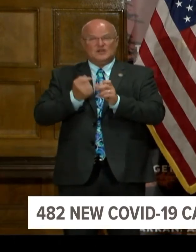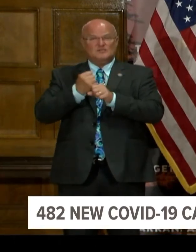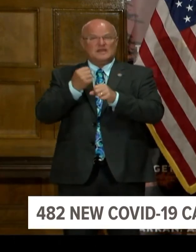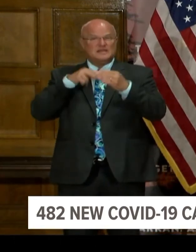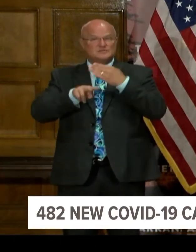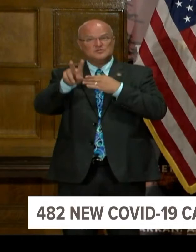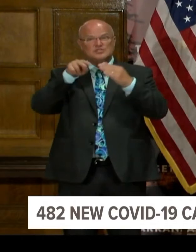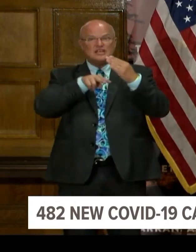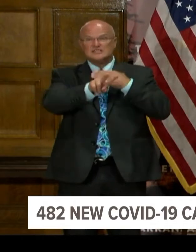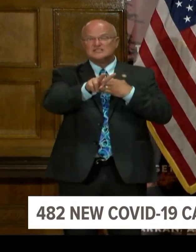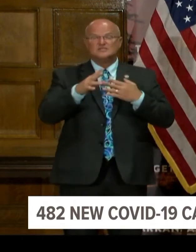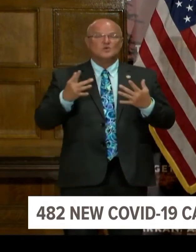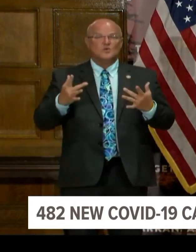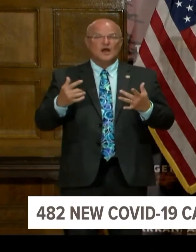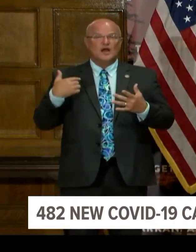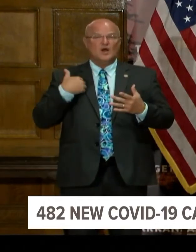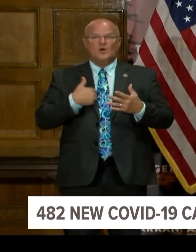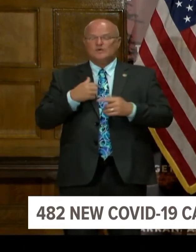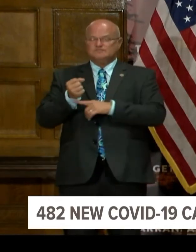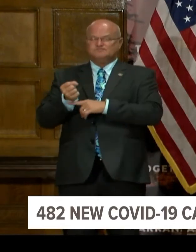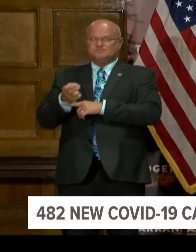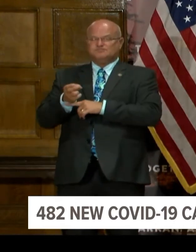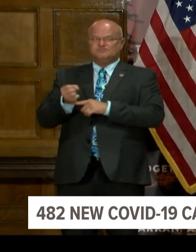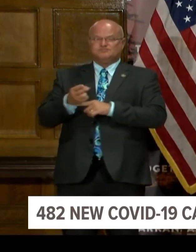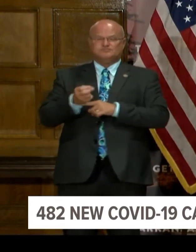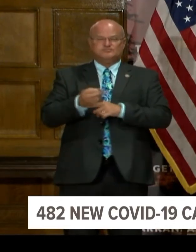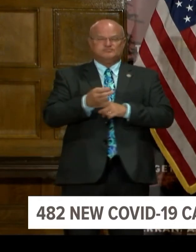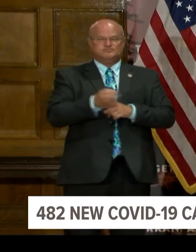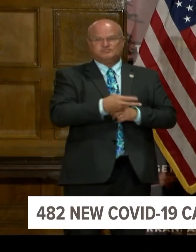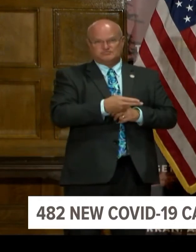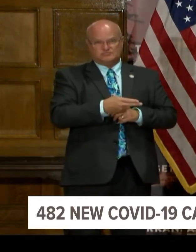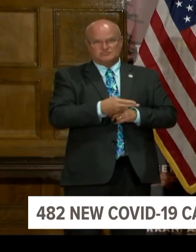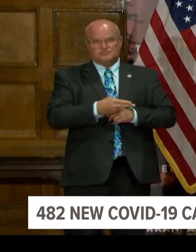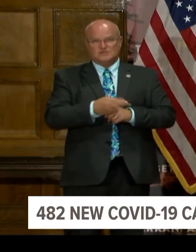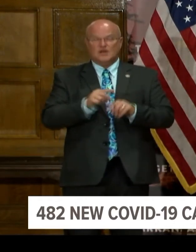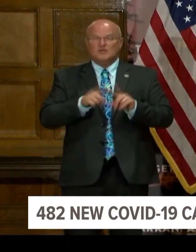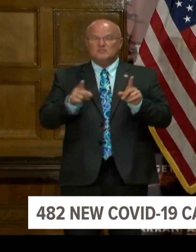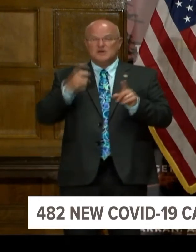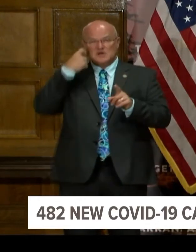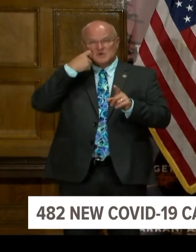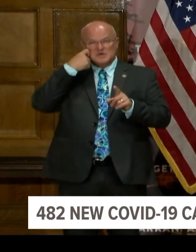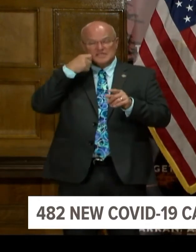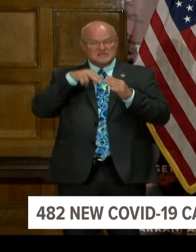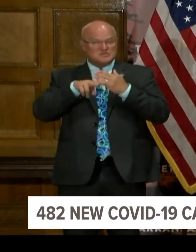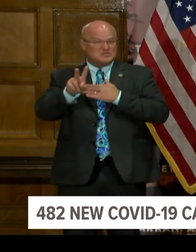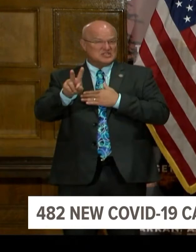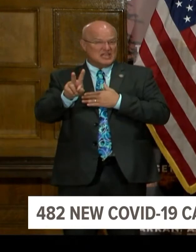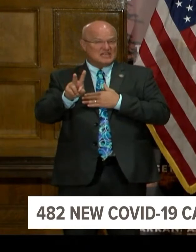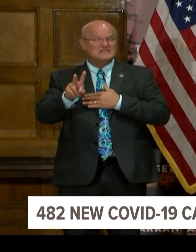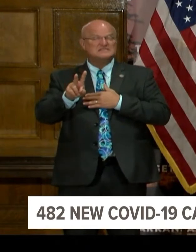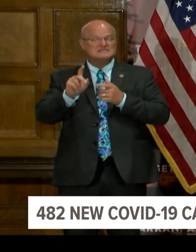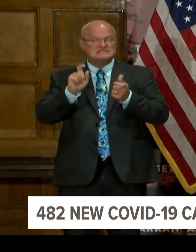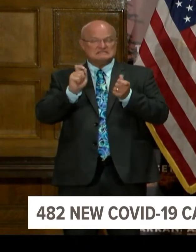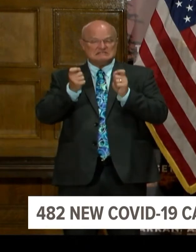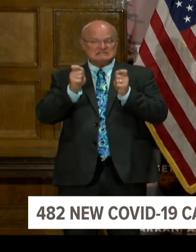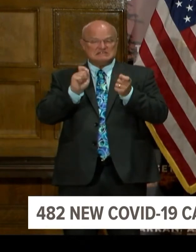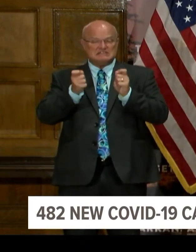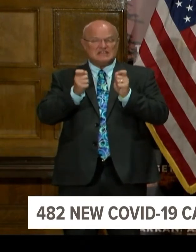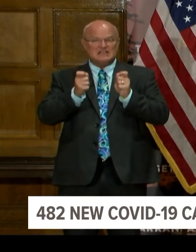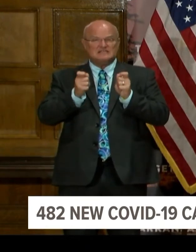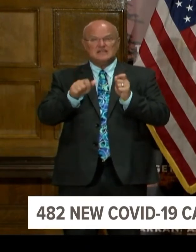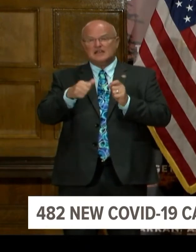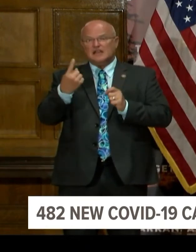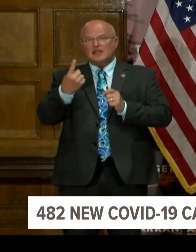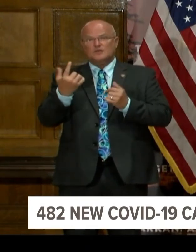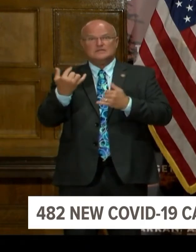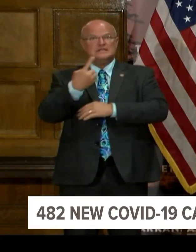those projections, because we have beat those significantly. But the most recent projections, they changed. There'll be another one that